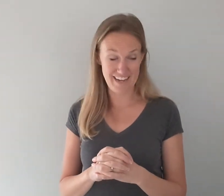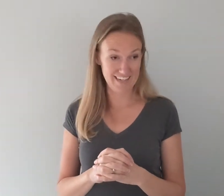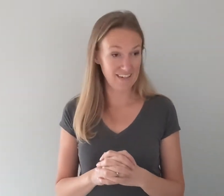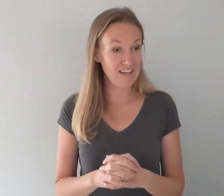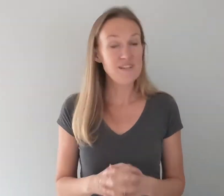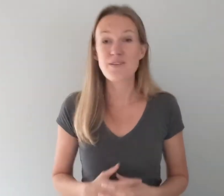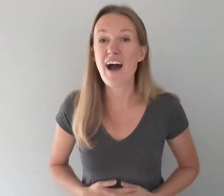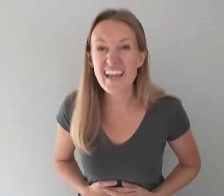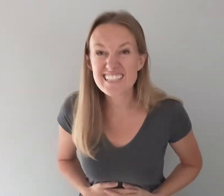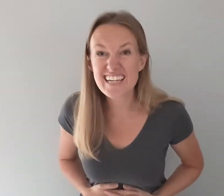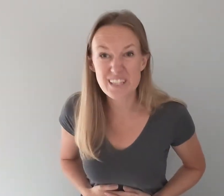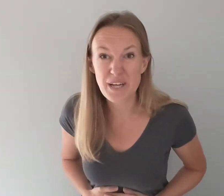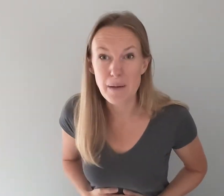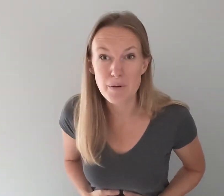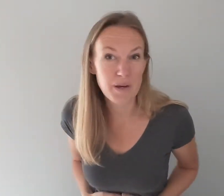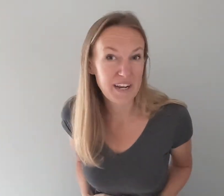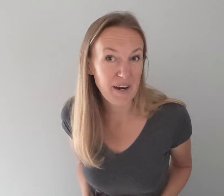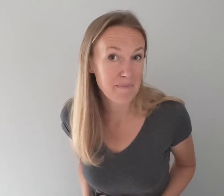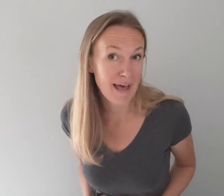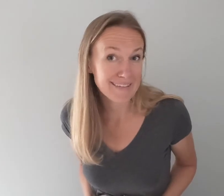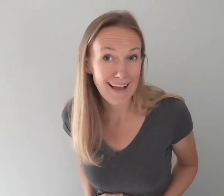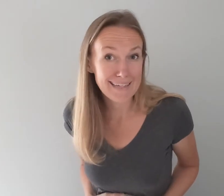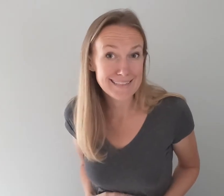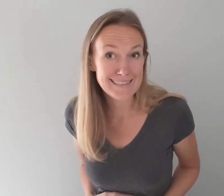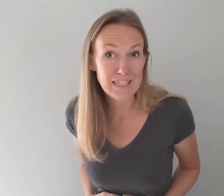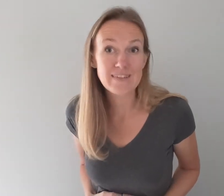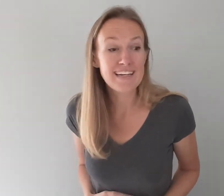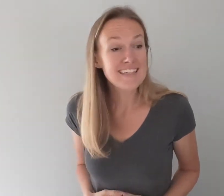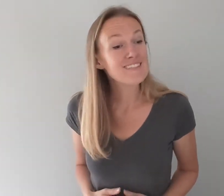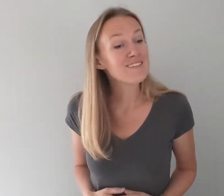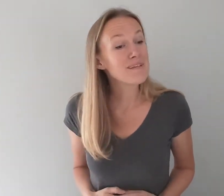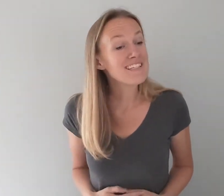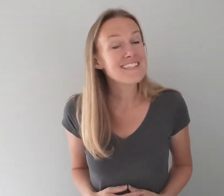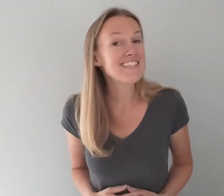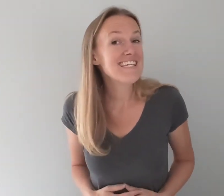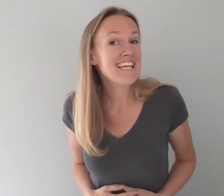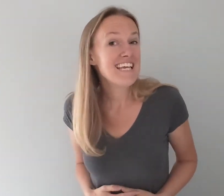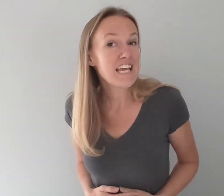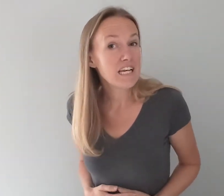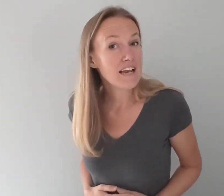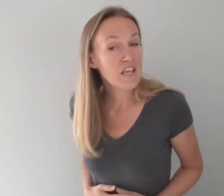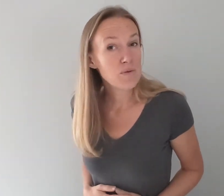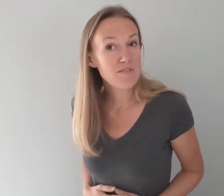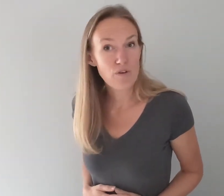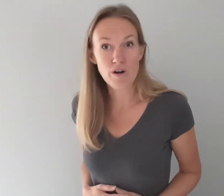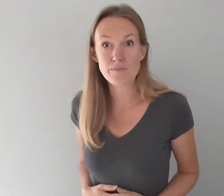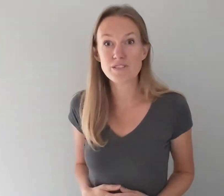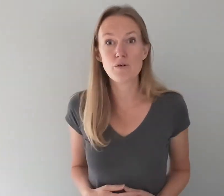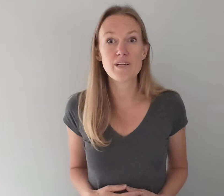divine. So I actually had to look up what incarnate meant. I didn't know. So it means deity in human form. So we're going